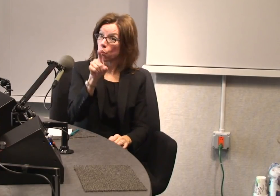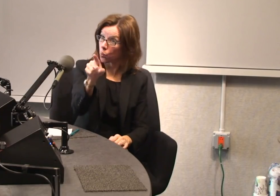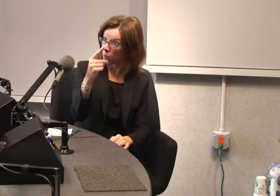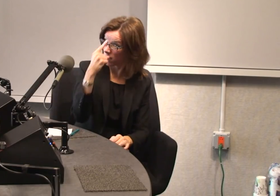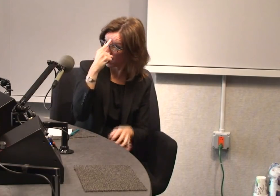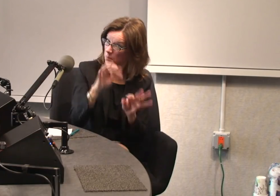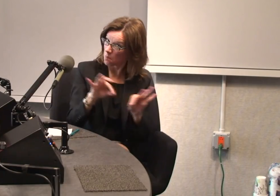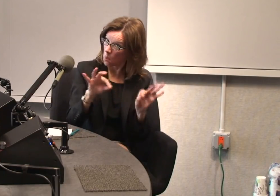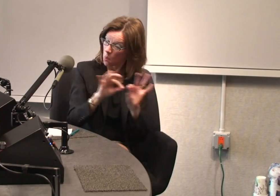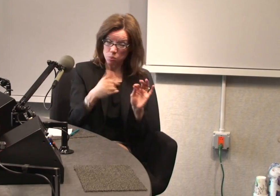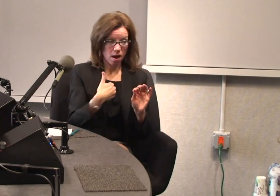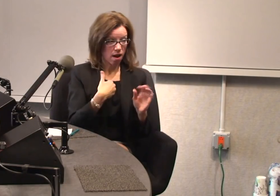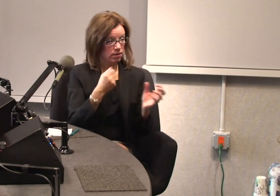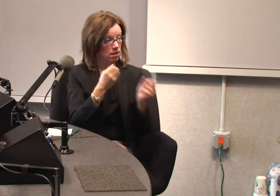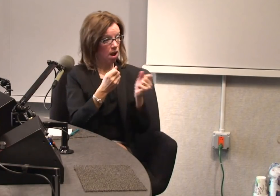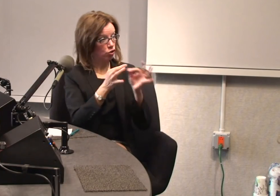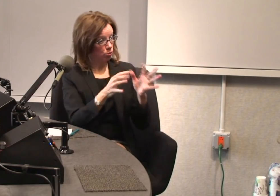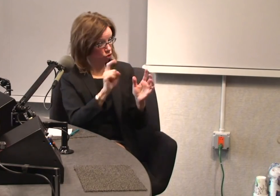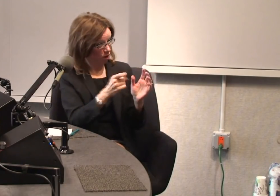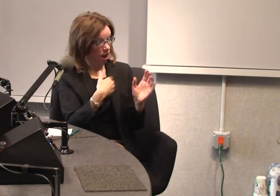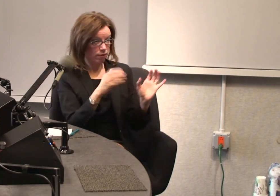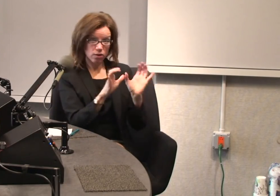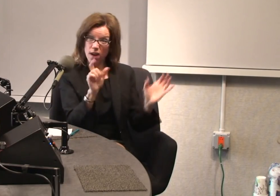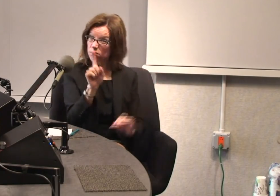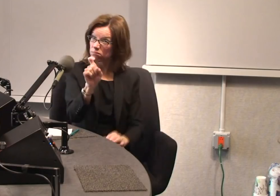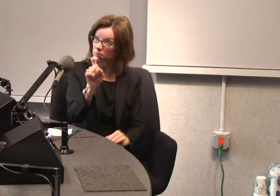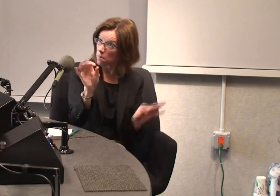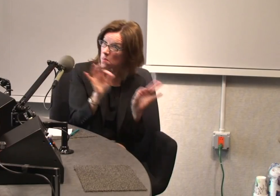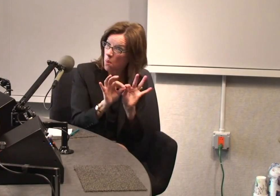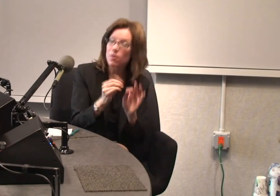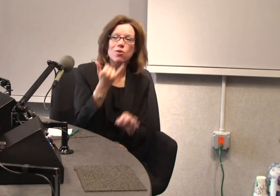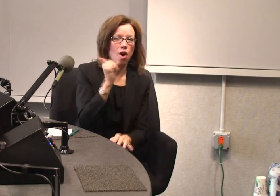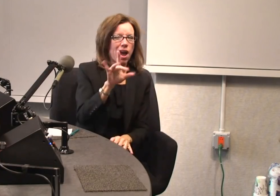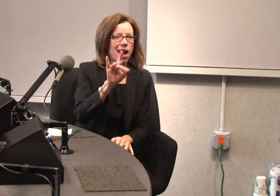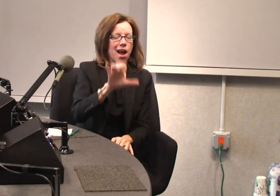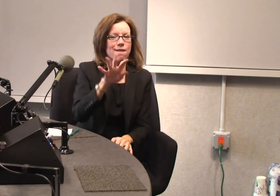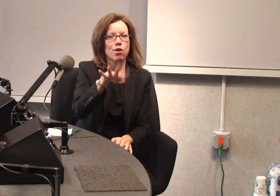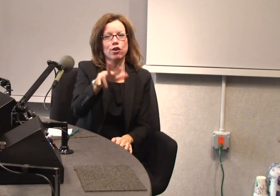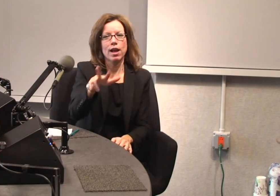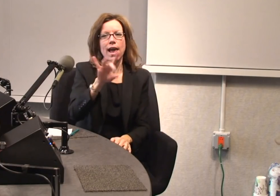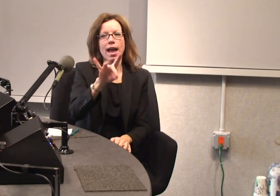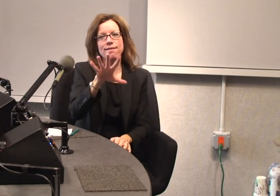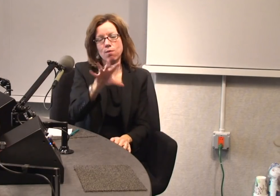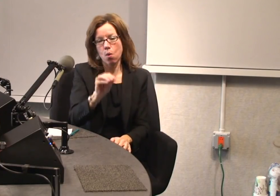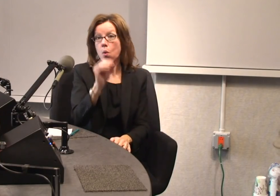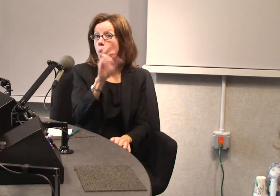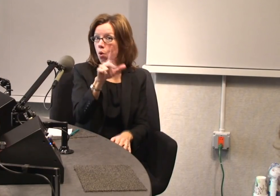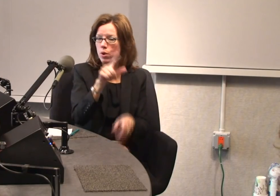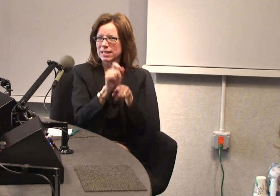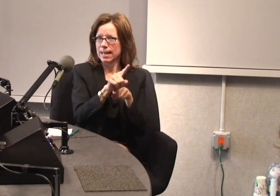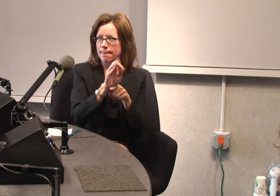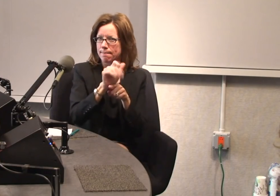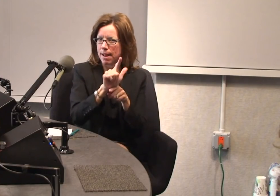is for sign language interpreters to be certified? 800-433-8850. Or you can send email to kojo at